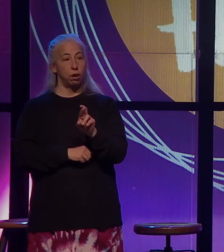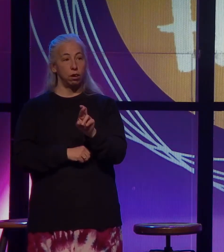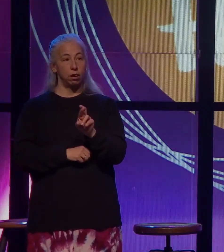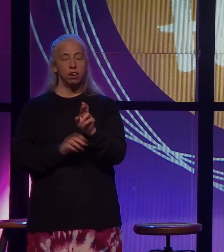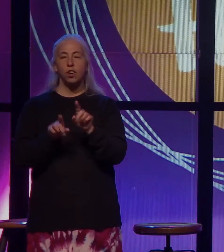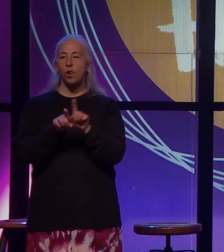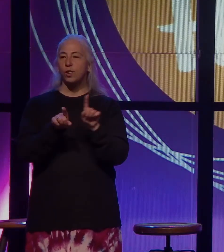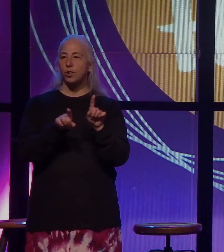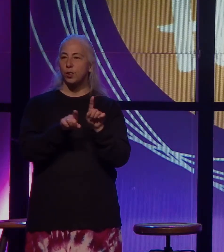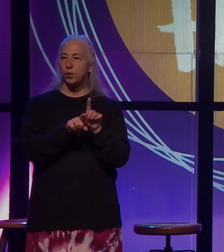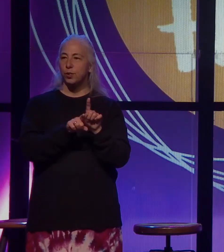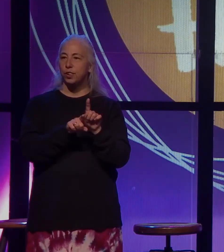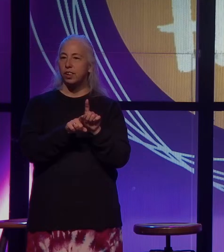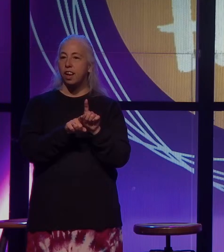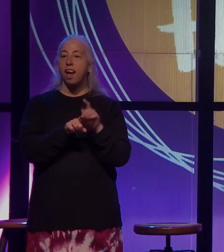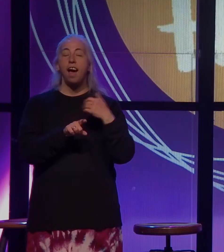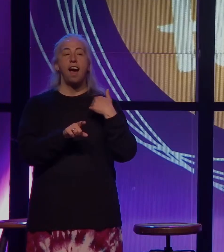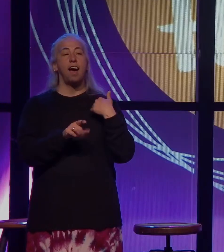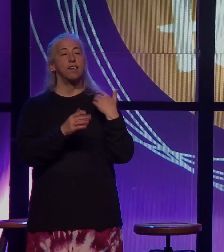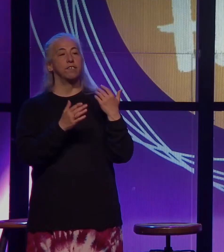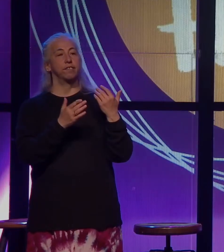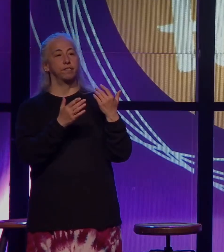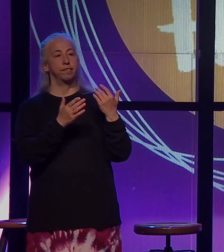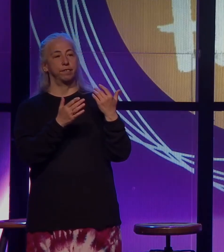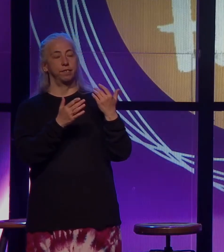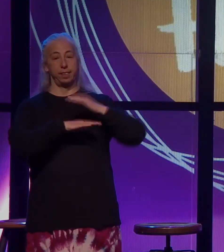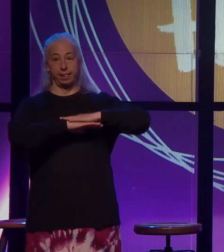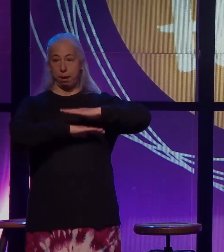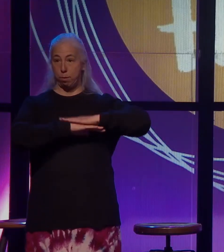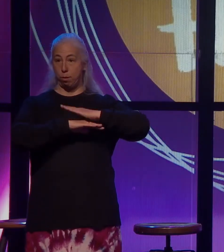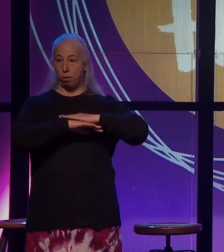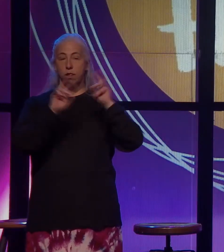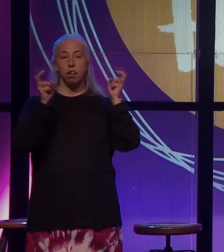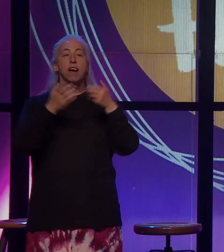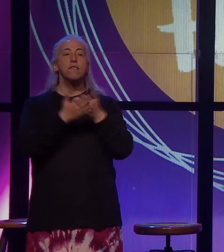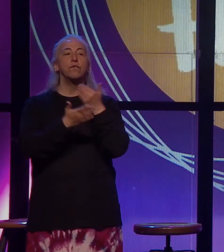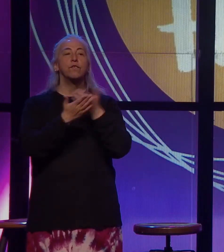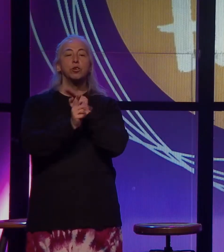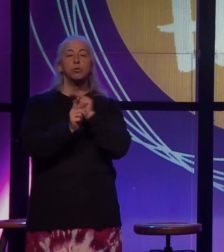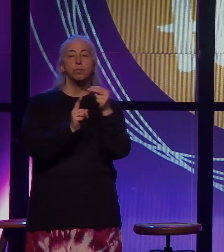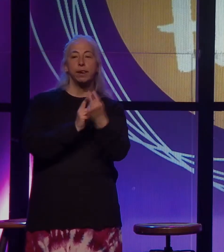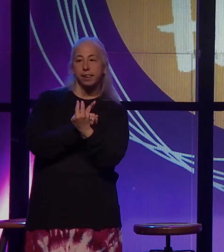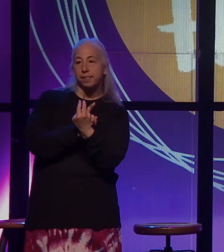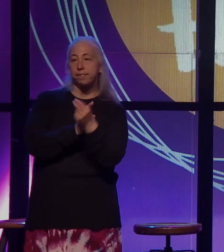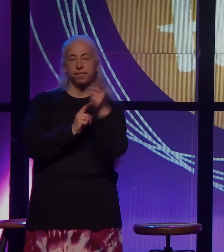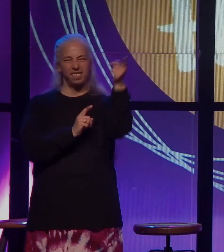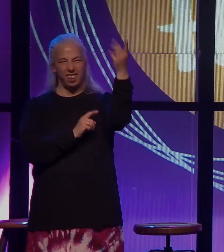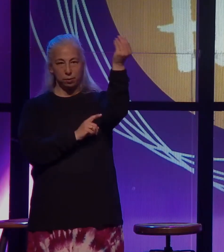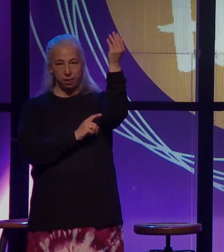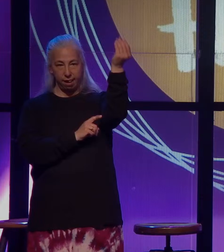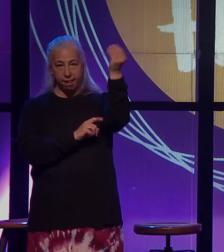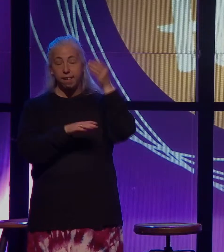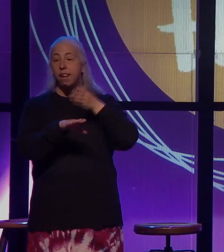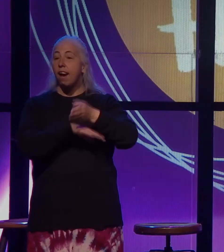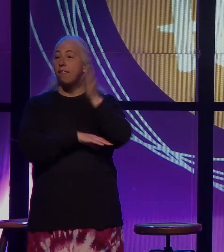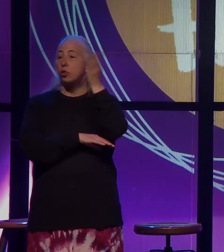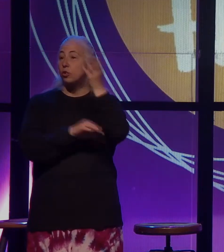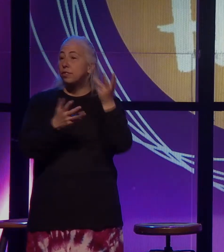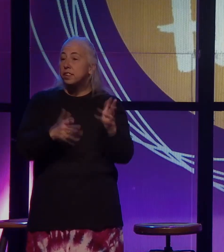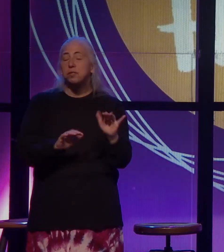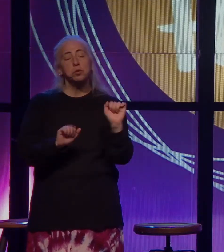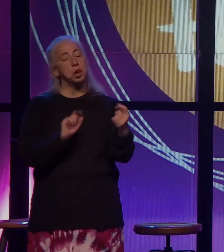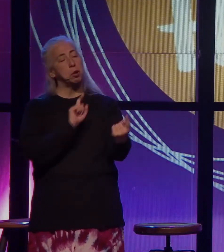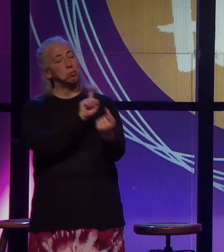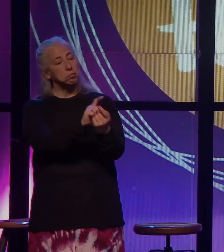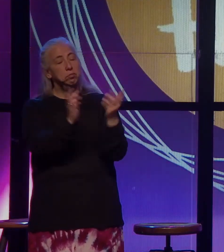yet, I will be at the Fresh Perspective table after service in the atrium. Just stop on by and we can chat, and I'd love to answer any